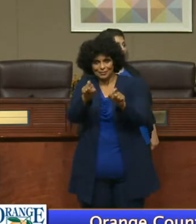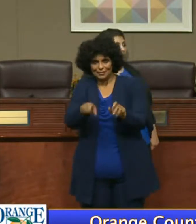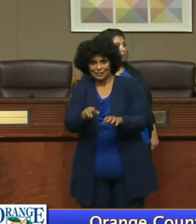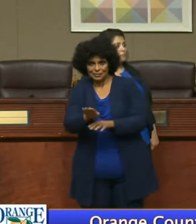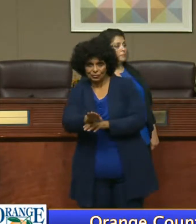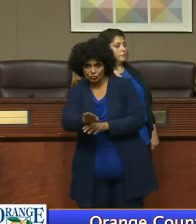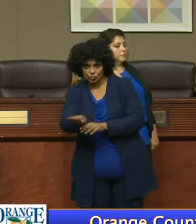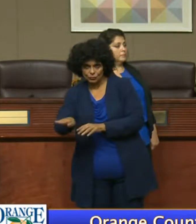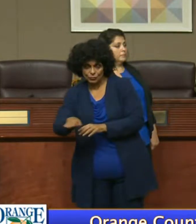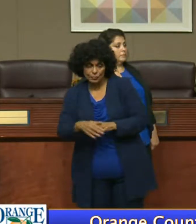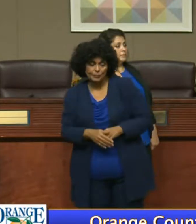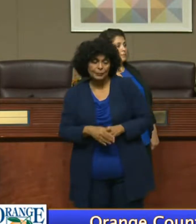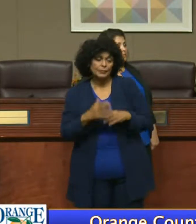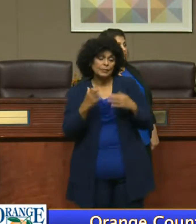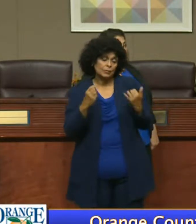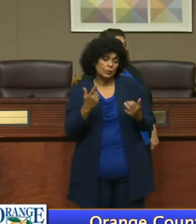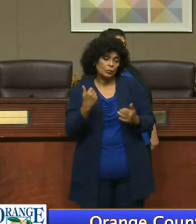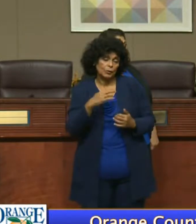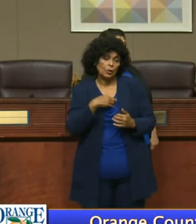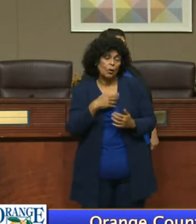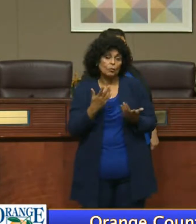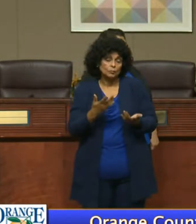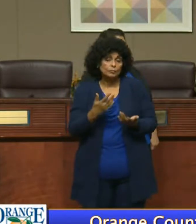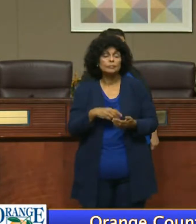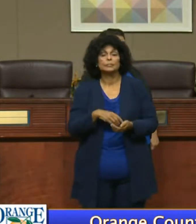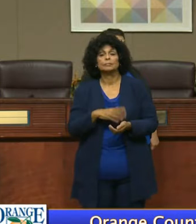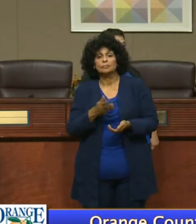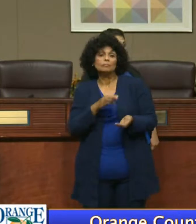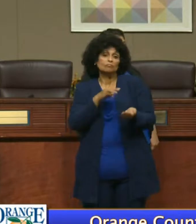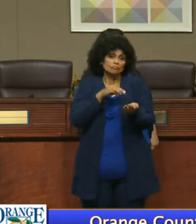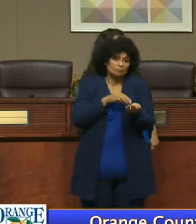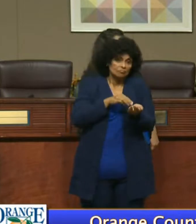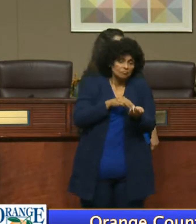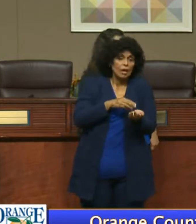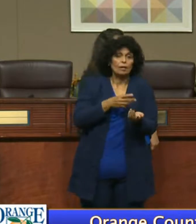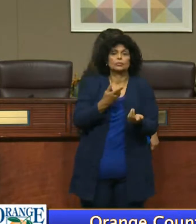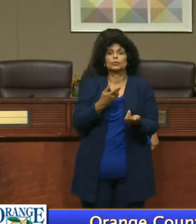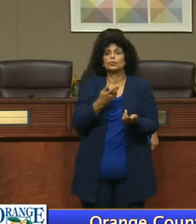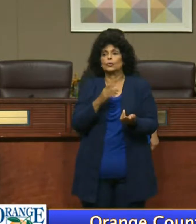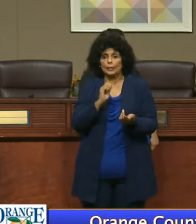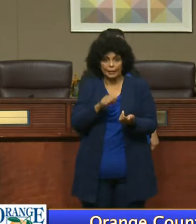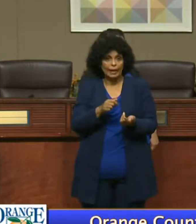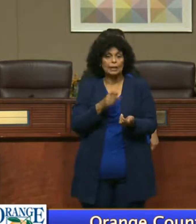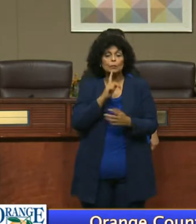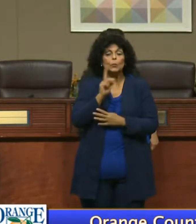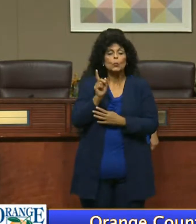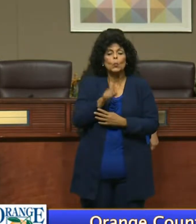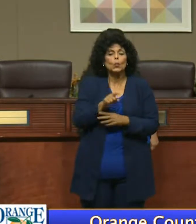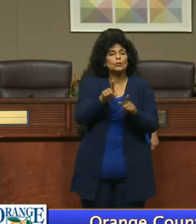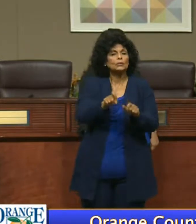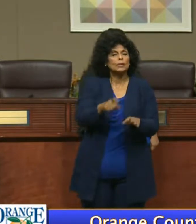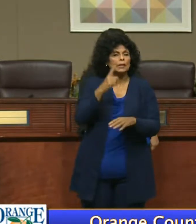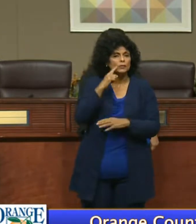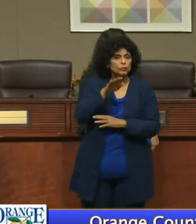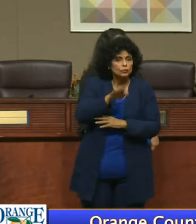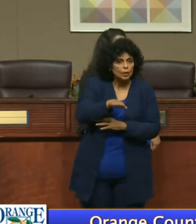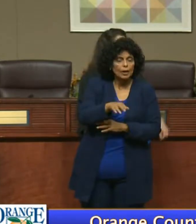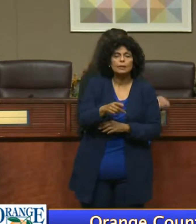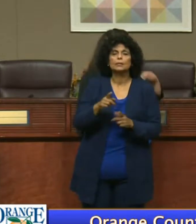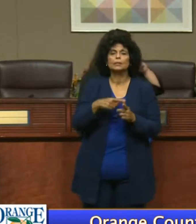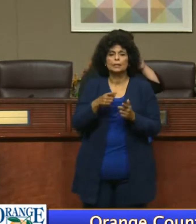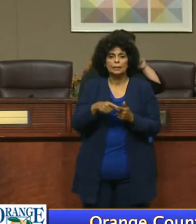again, primary care providers can order testing from the commercial labs, and those are available to individuals as well.